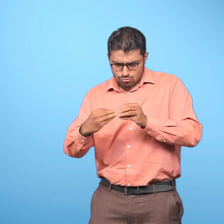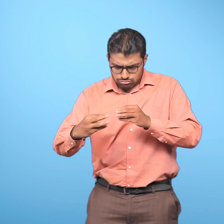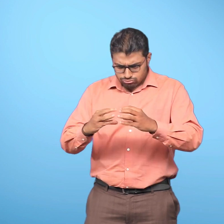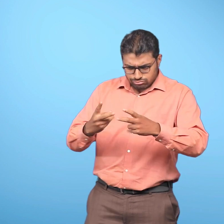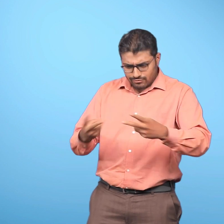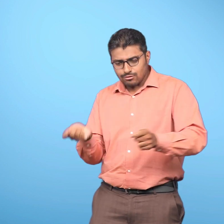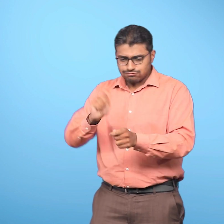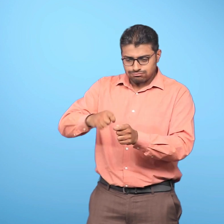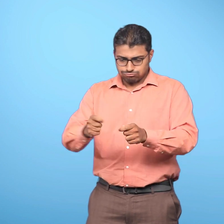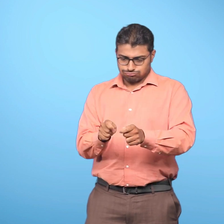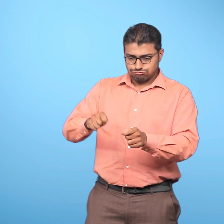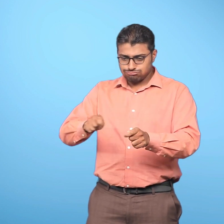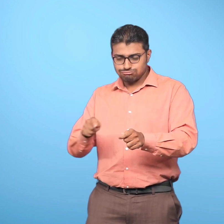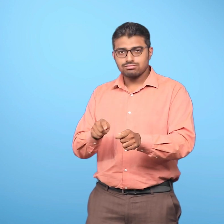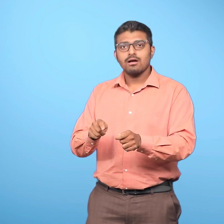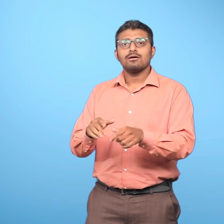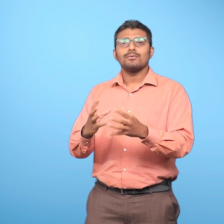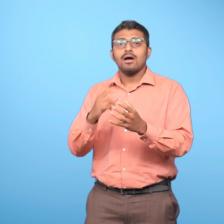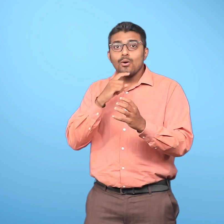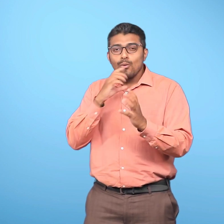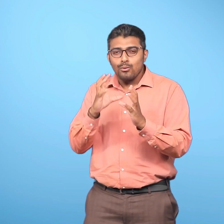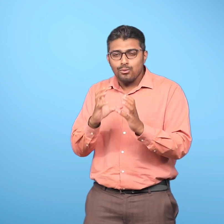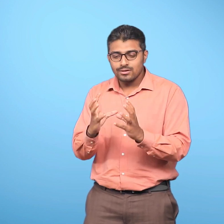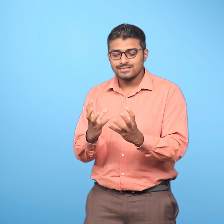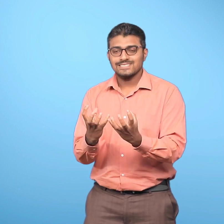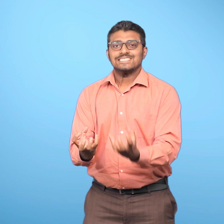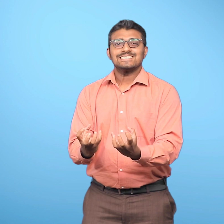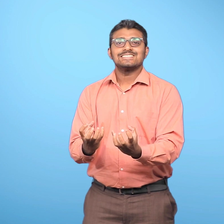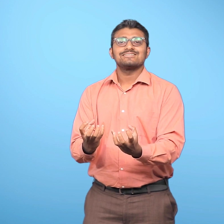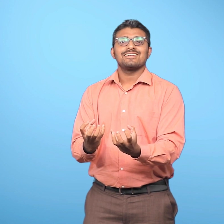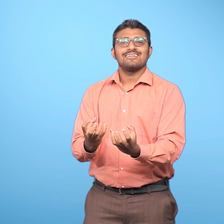It then becomes soft and is beaten into a desired shape.